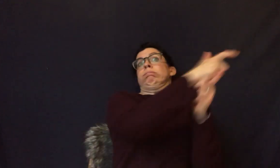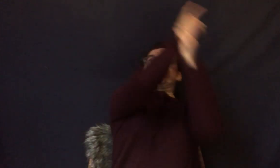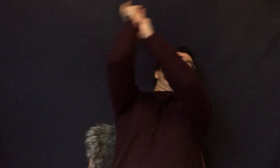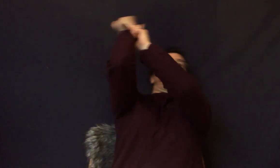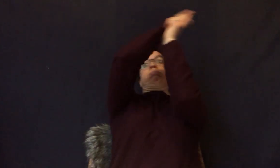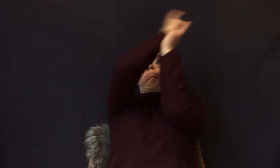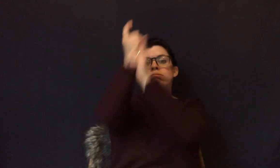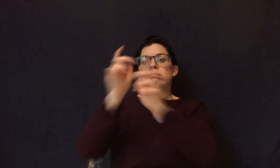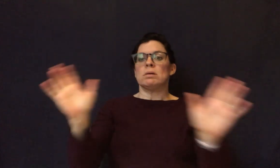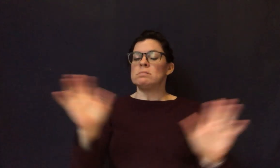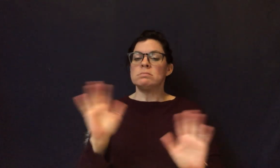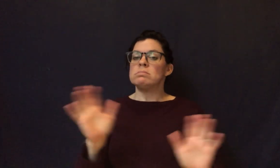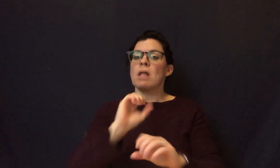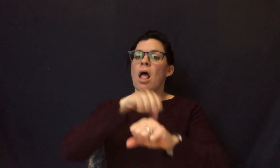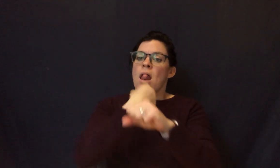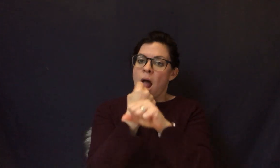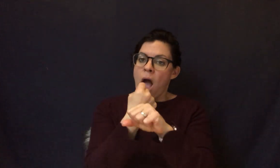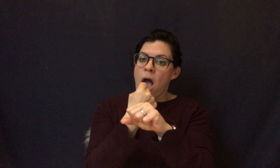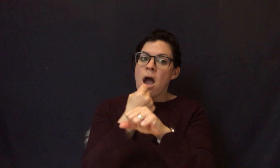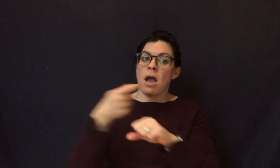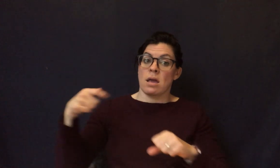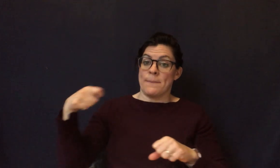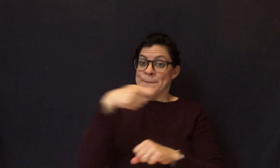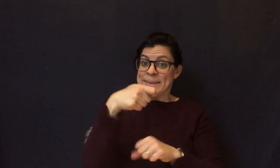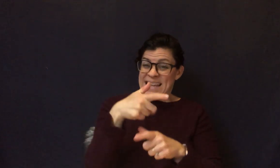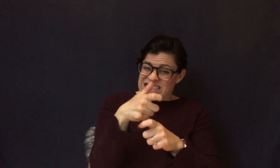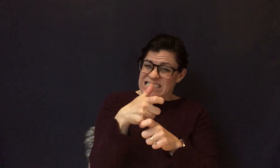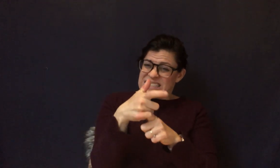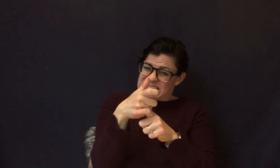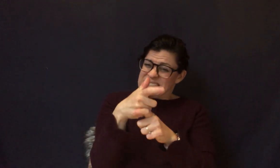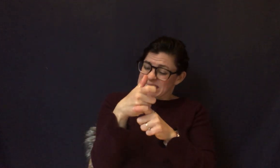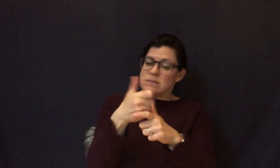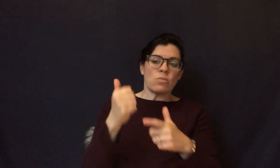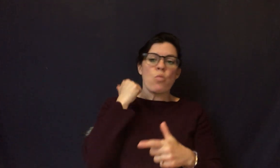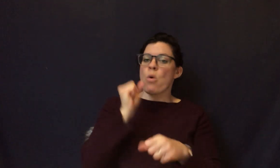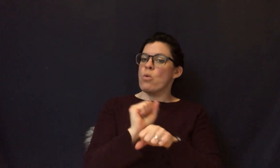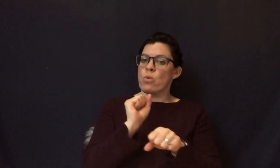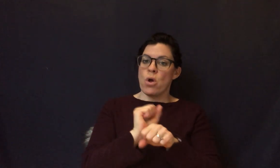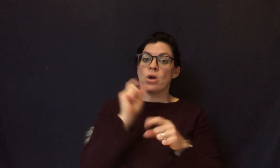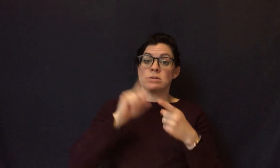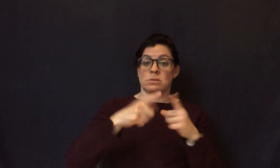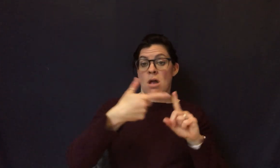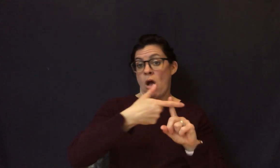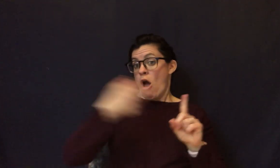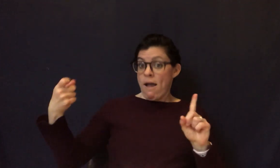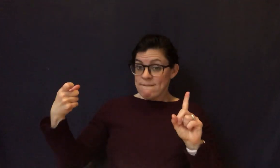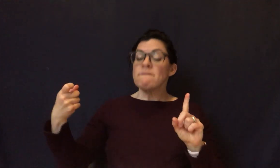early. So you pull the pin. That is the P in pass. And then we have an A. What's the A for?